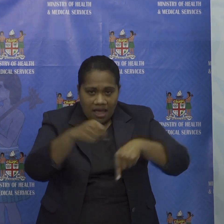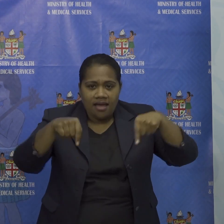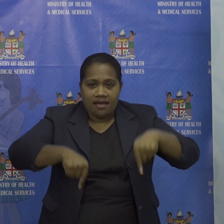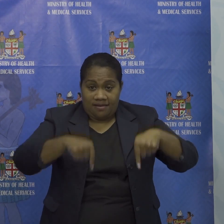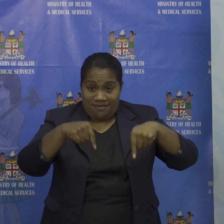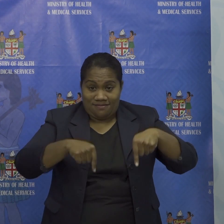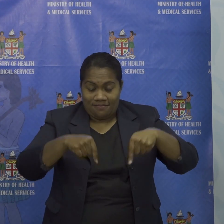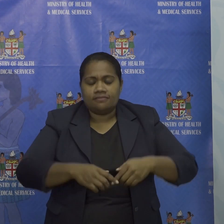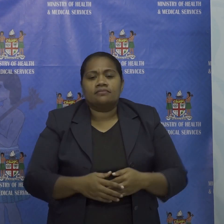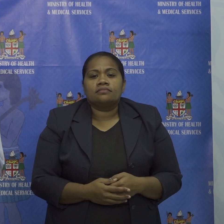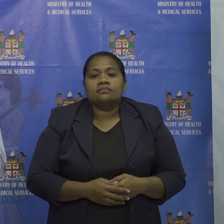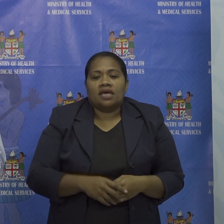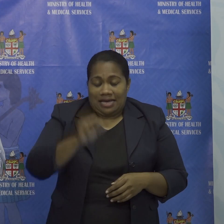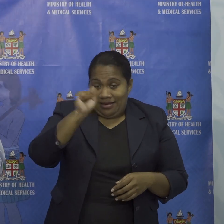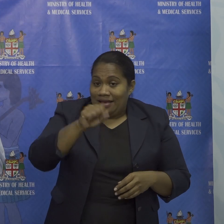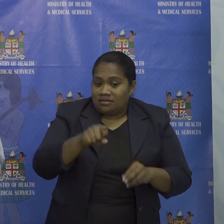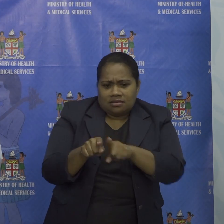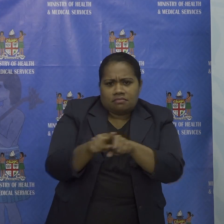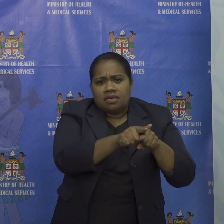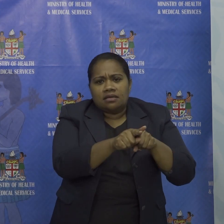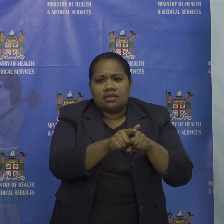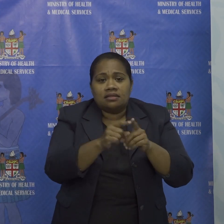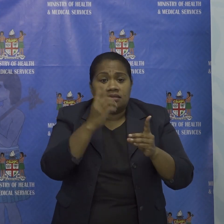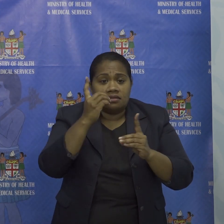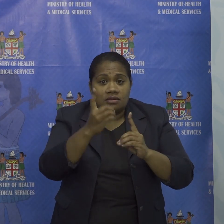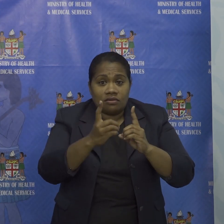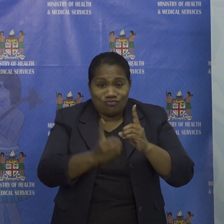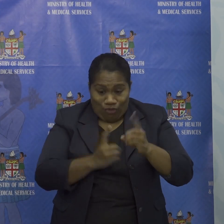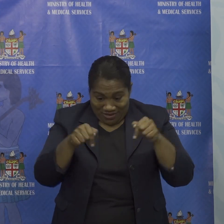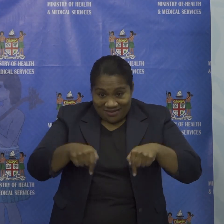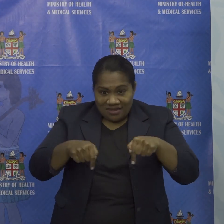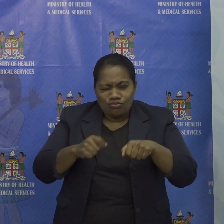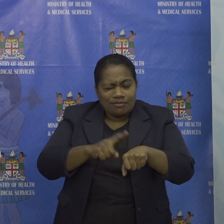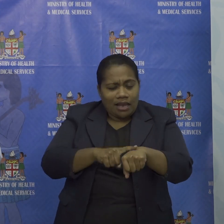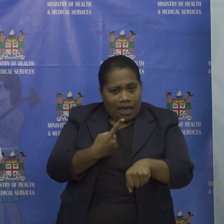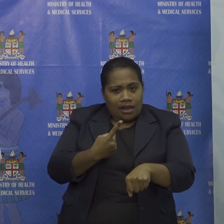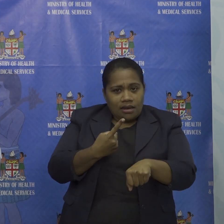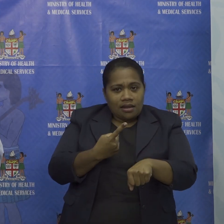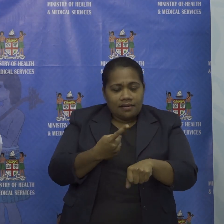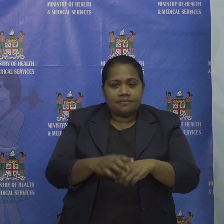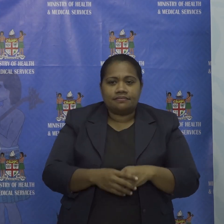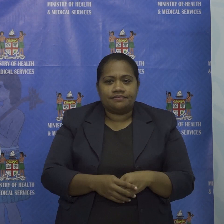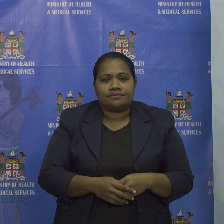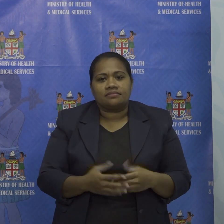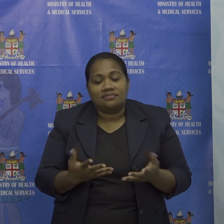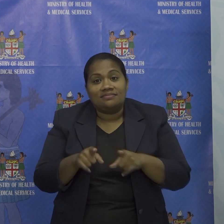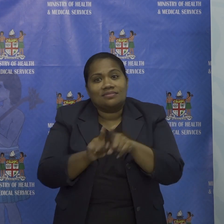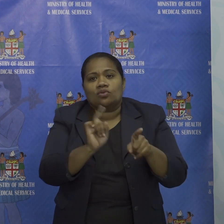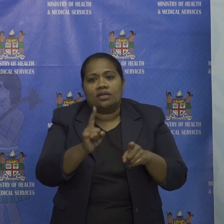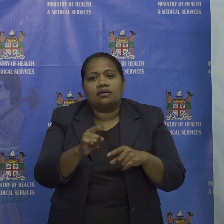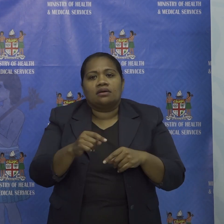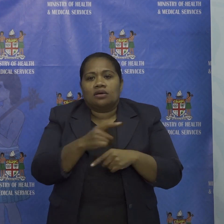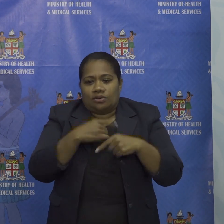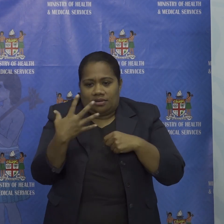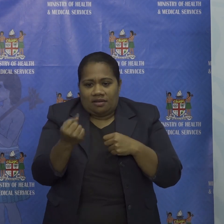Of course, I mean, it did mean that my press conference was going to be a bit late. It does mean that we have to sort out some passes